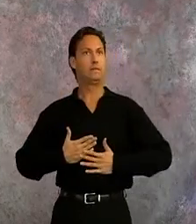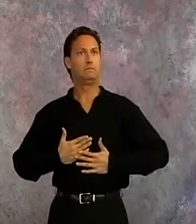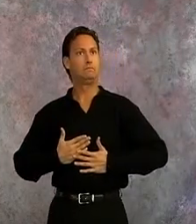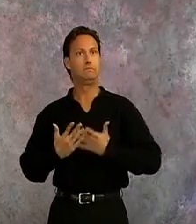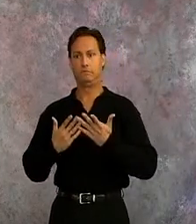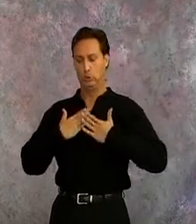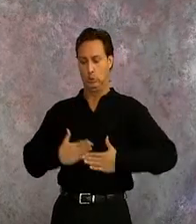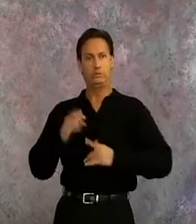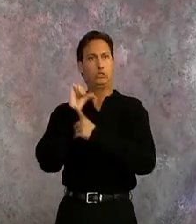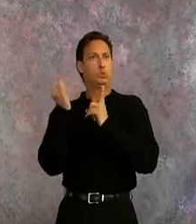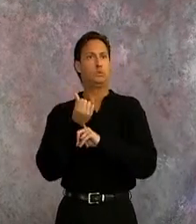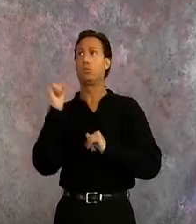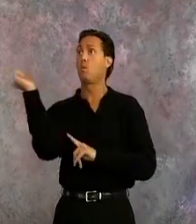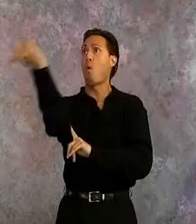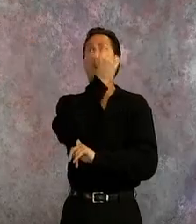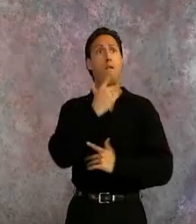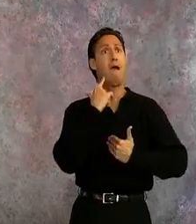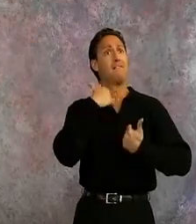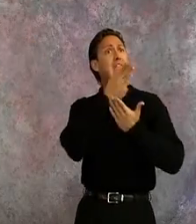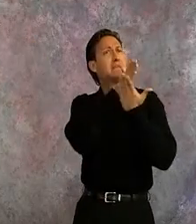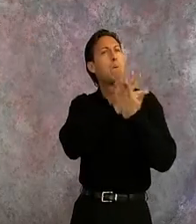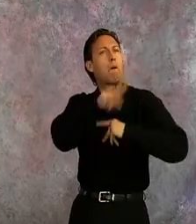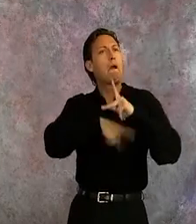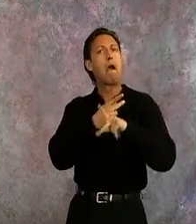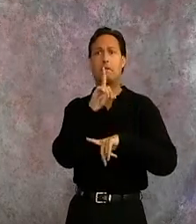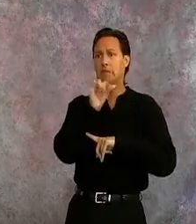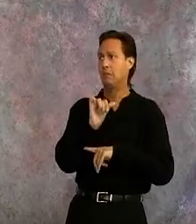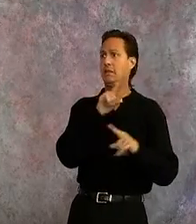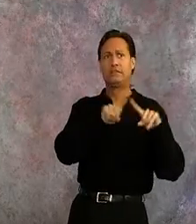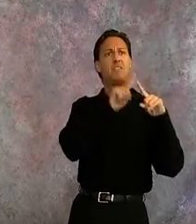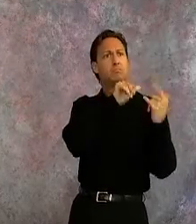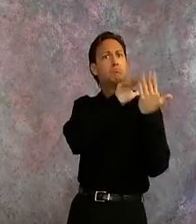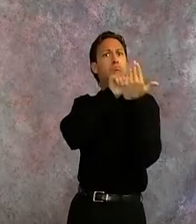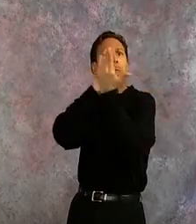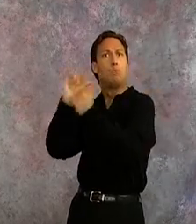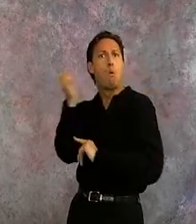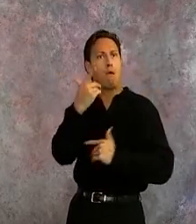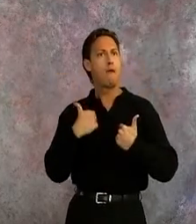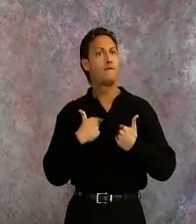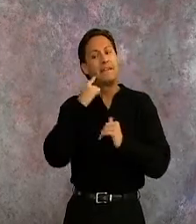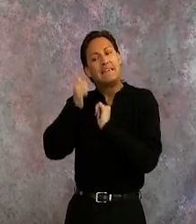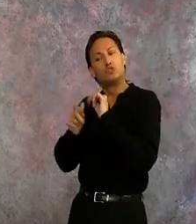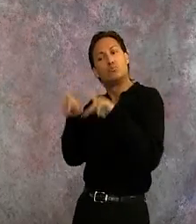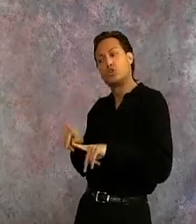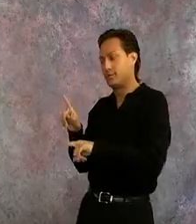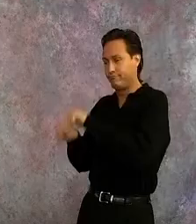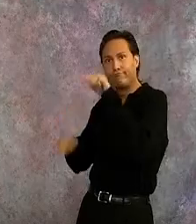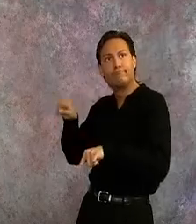all live with or faced with in some point in our life, and everybody's different in their levels of